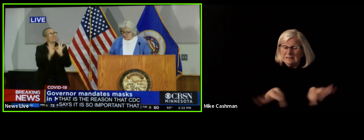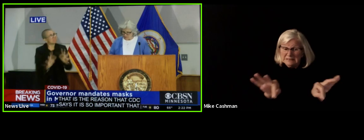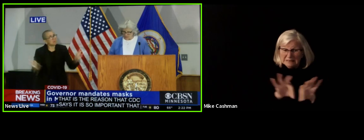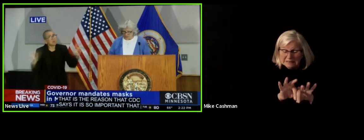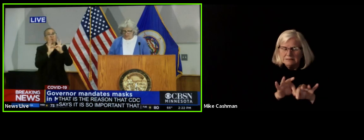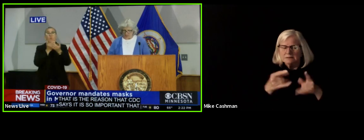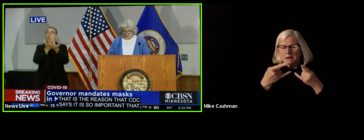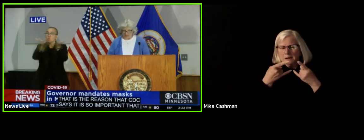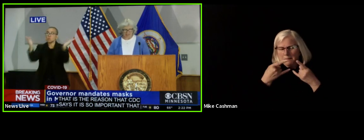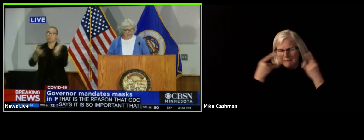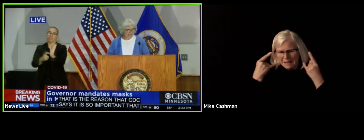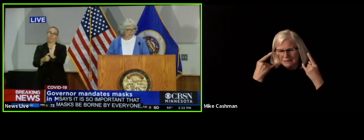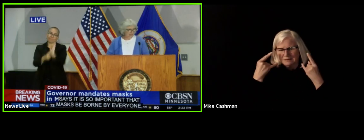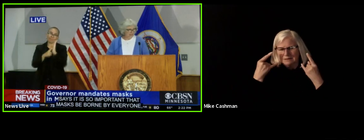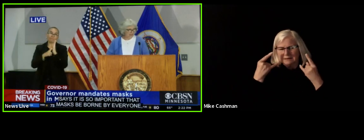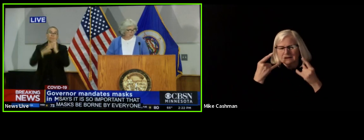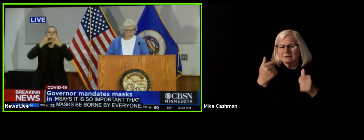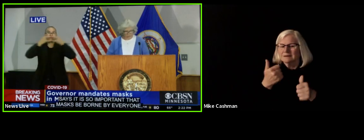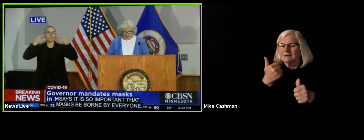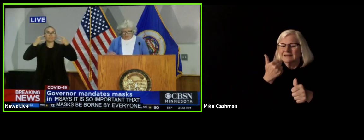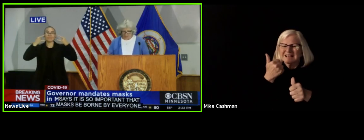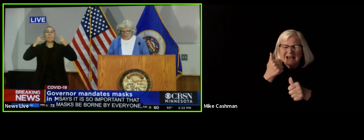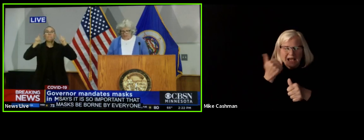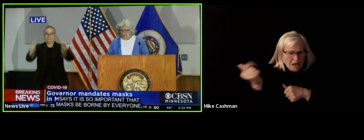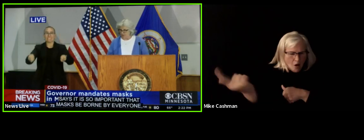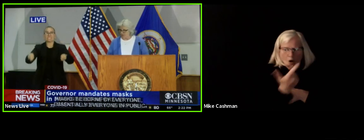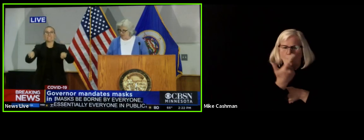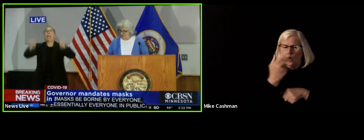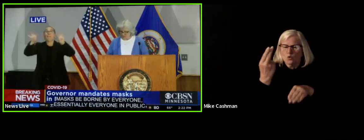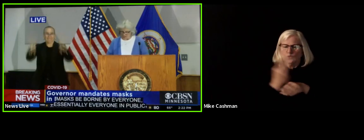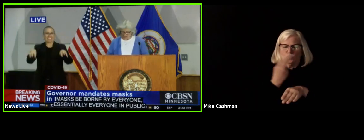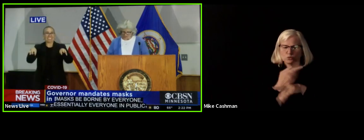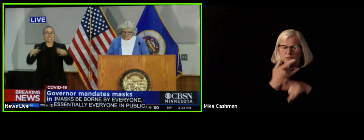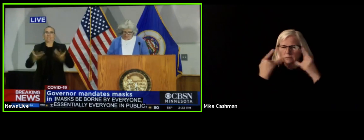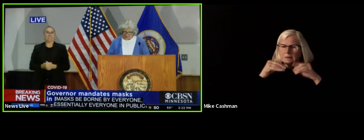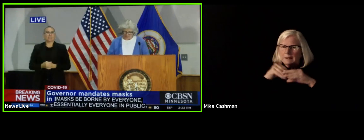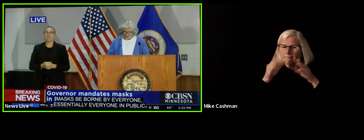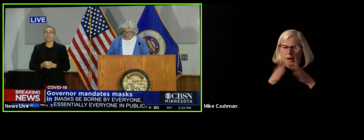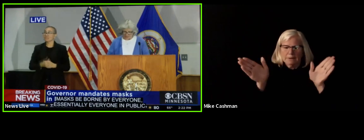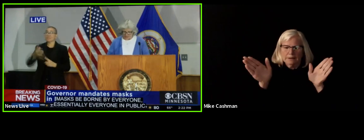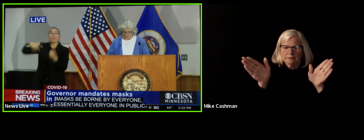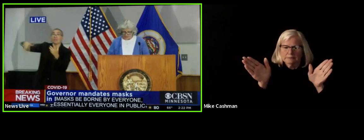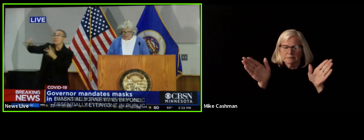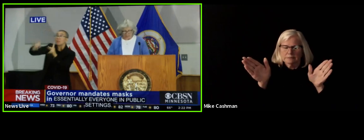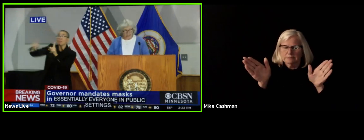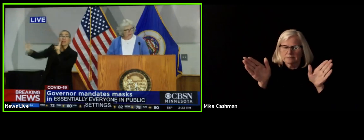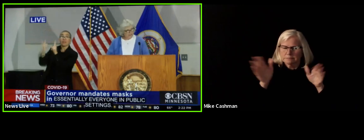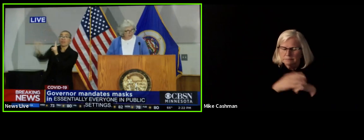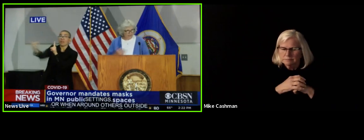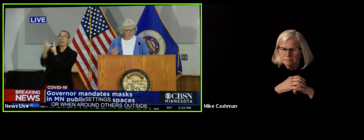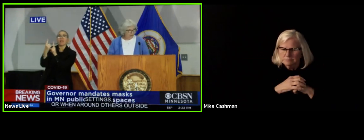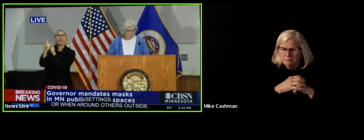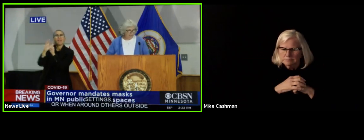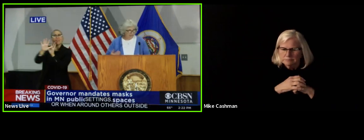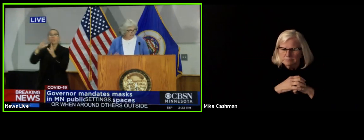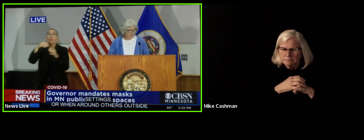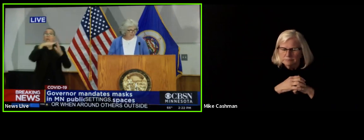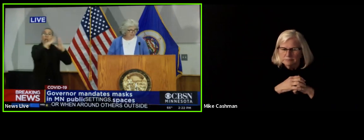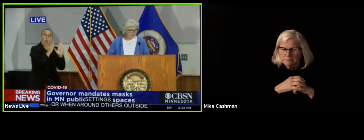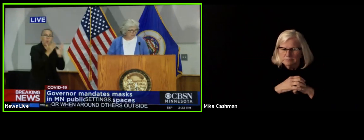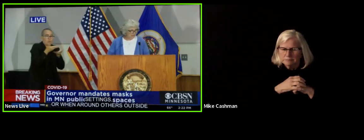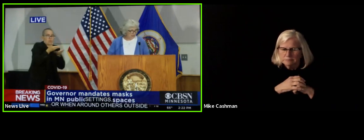essentially everyone, in public settings or when around others outside of their own immediate households. So and we've known as